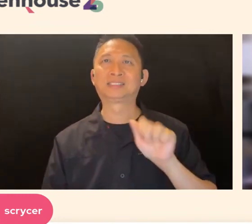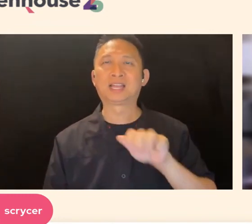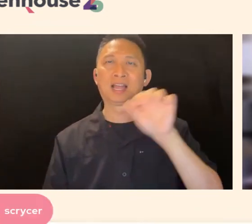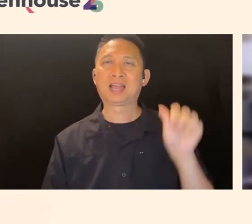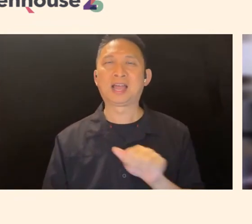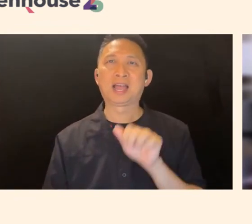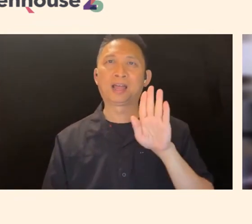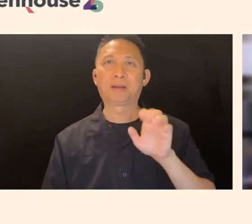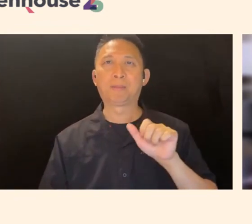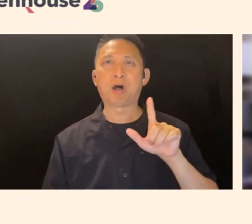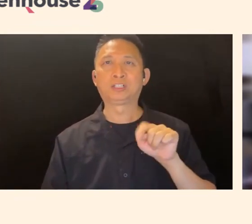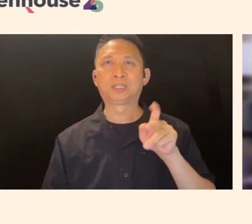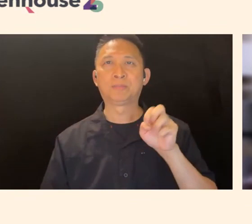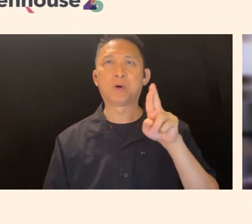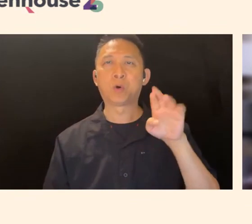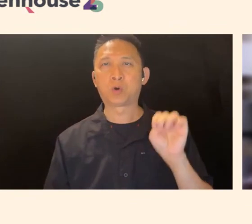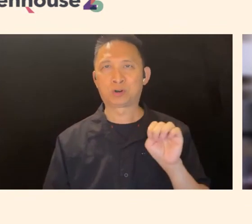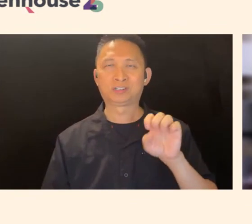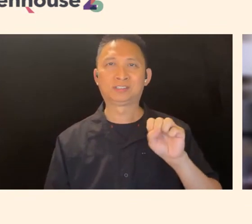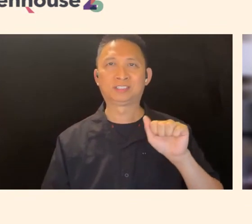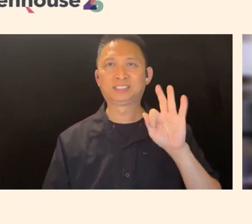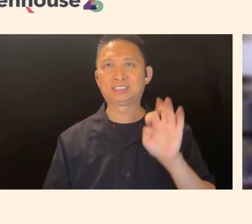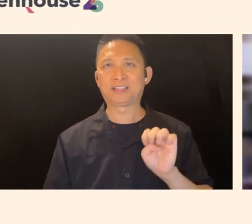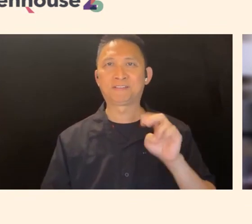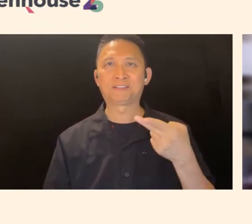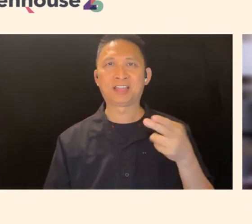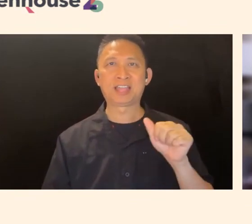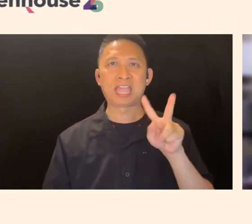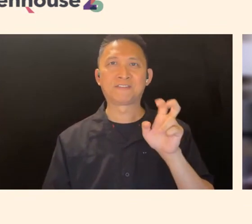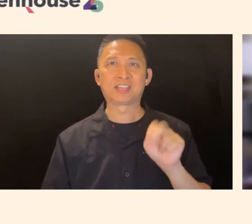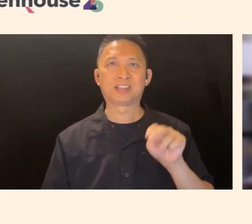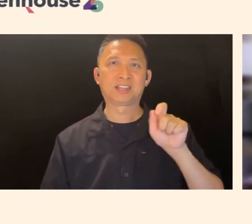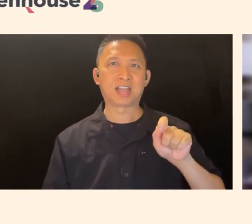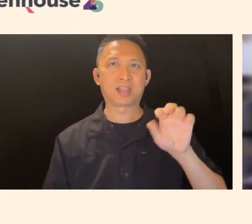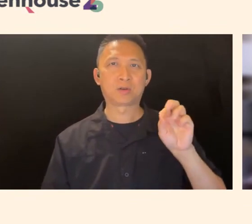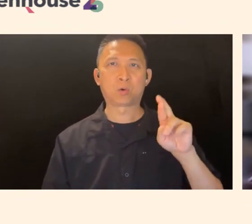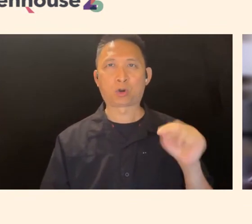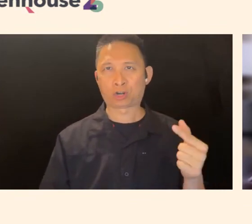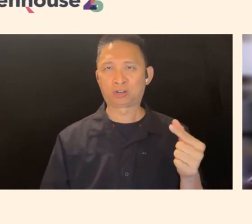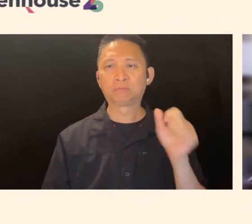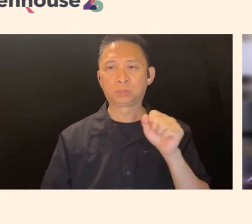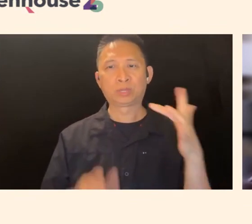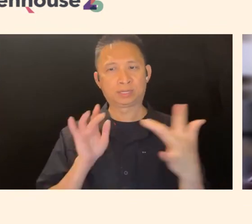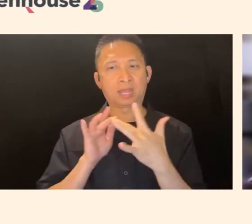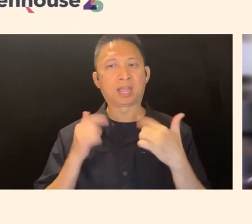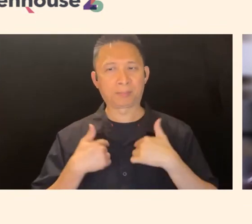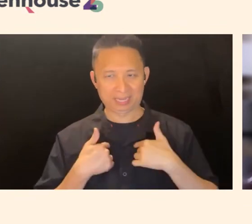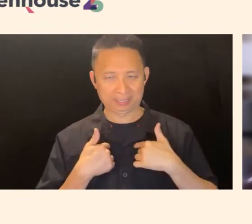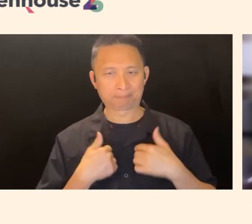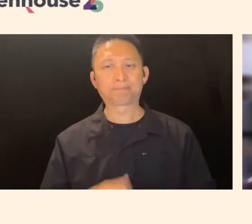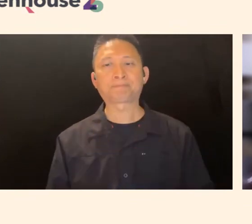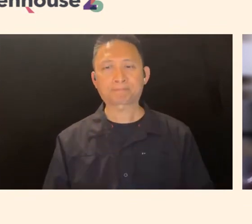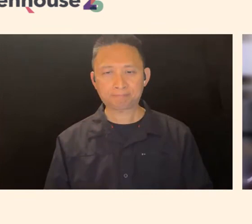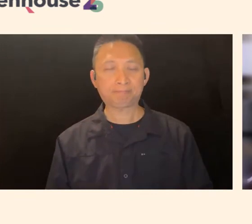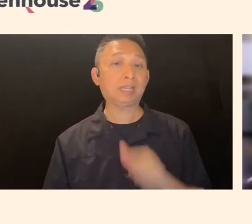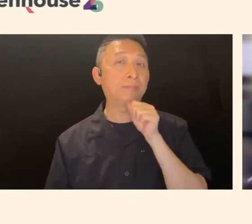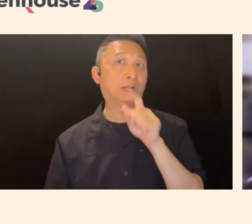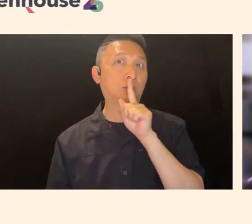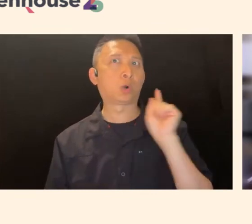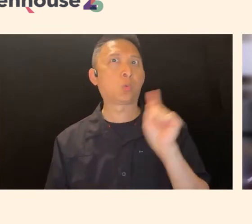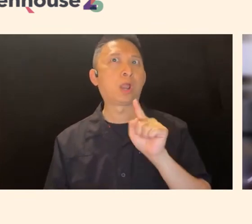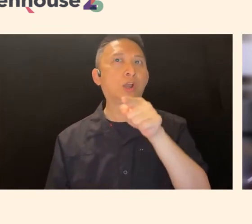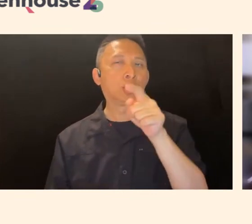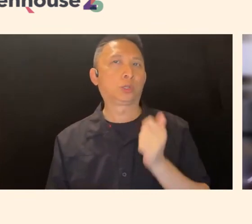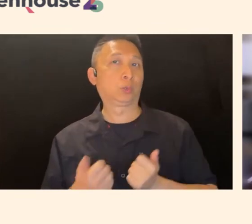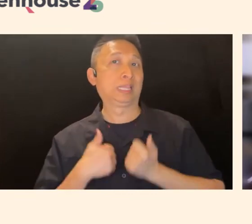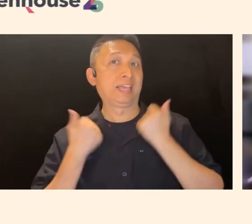melissa@baltimoresafehaven.org. Um, I am not sure where you are,